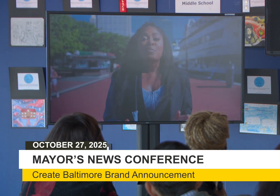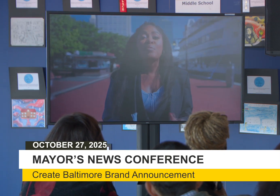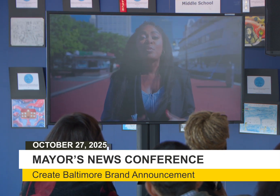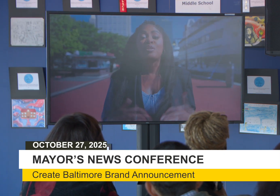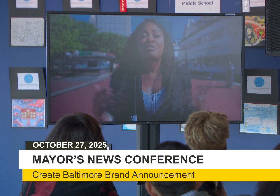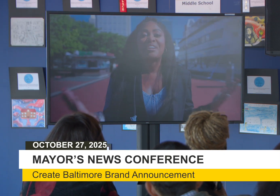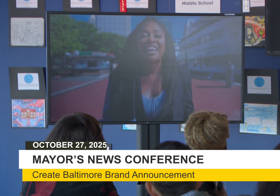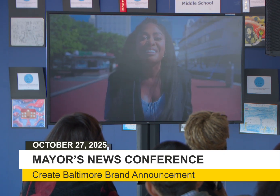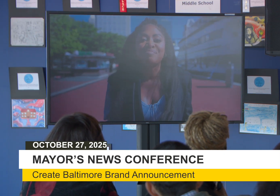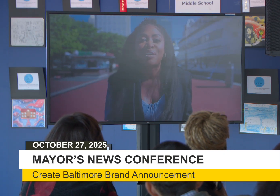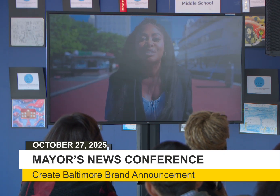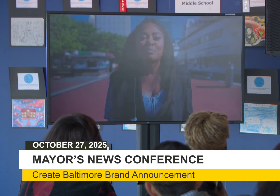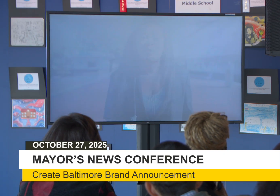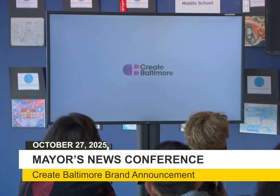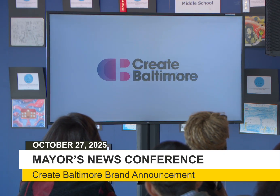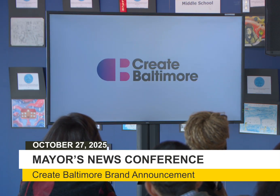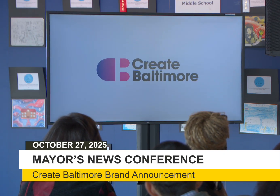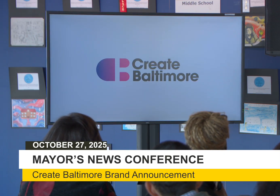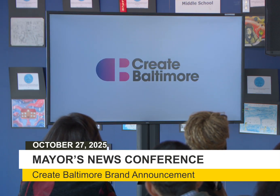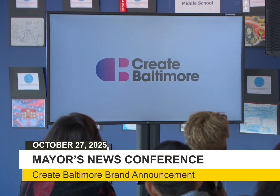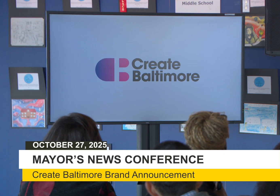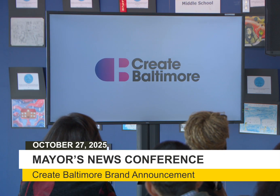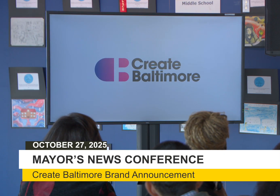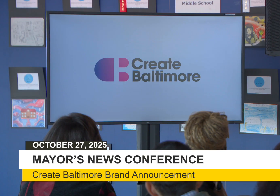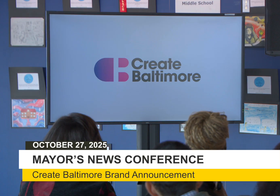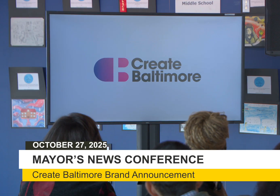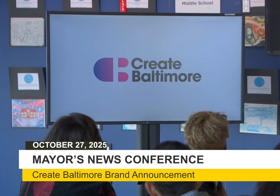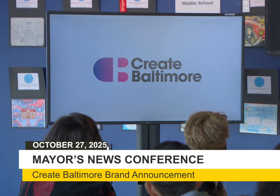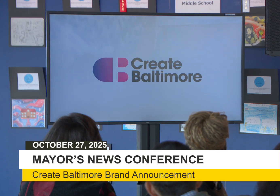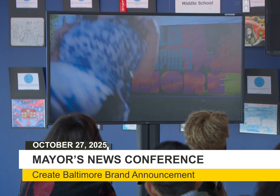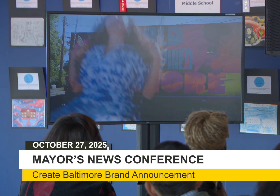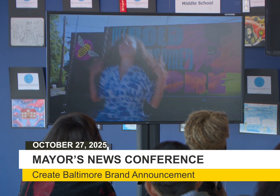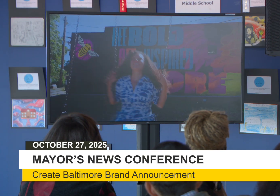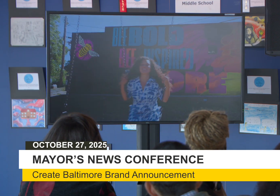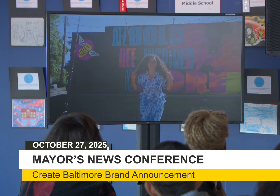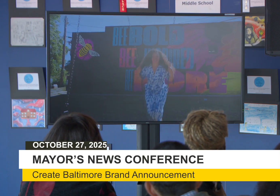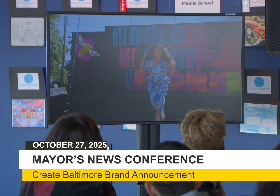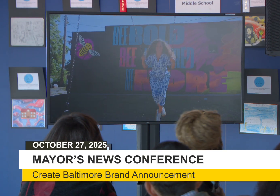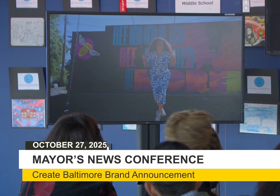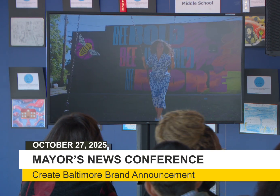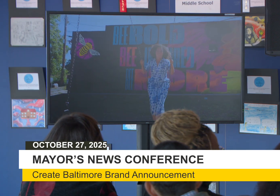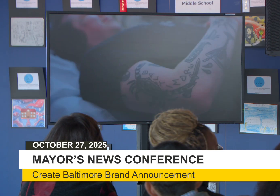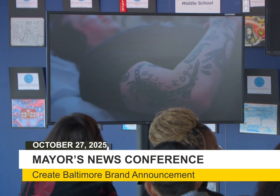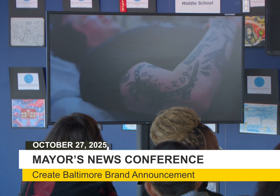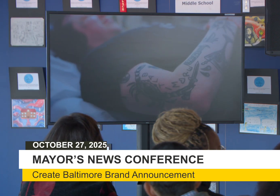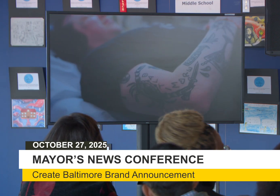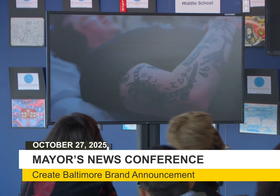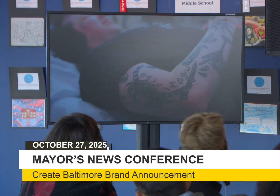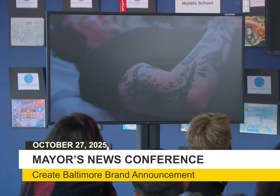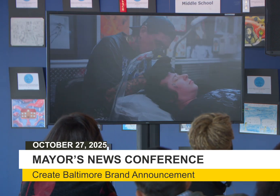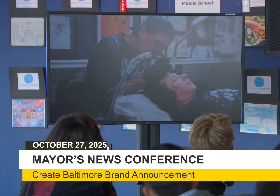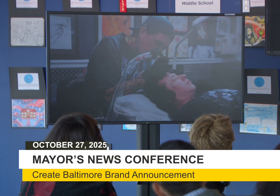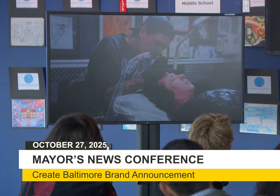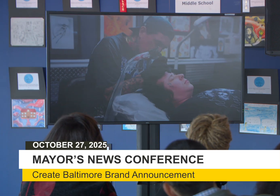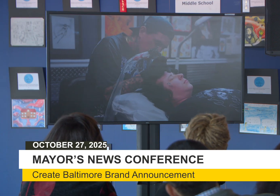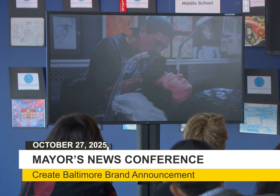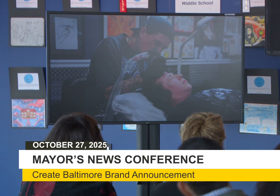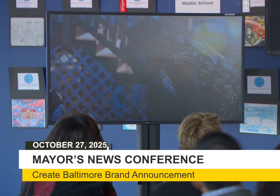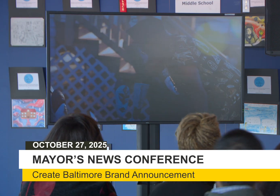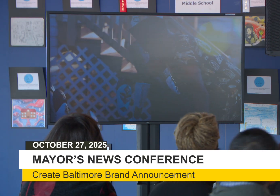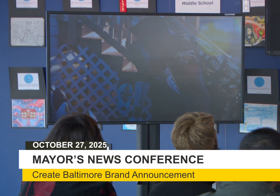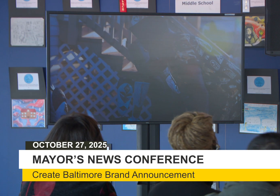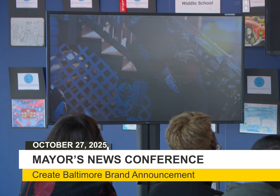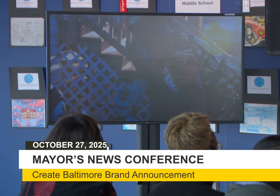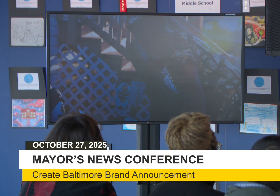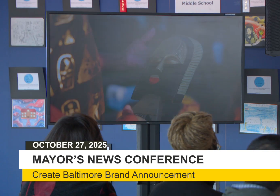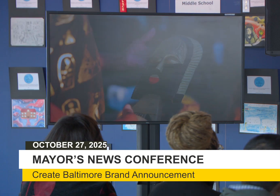together we will create Baltimore. Our mission hasn't changed, it's only grown stronger. We are the